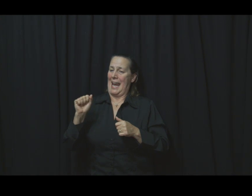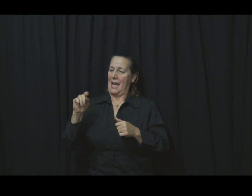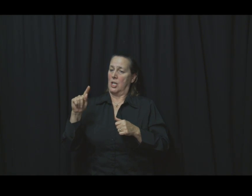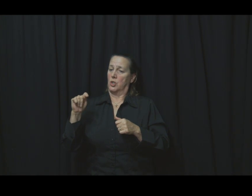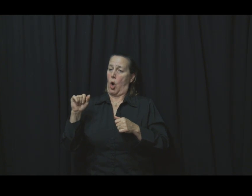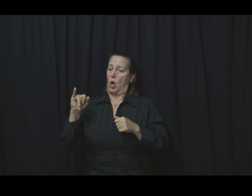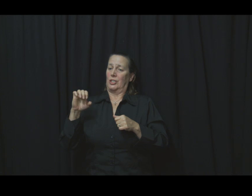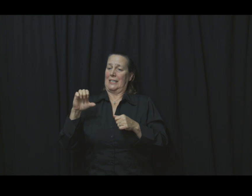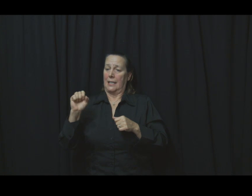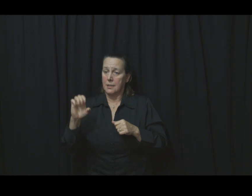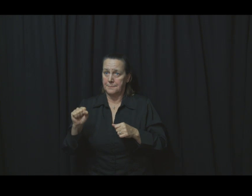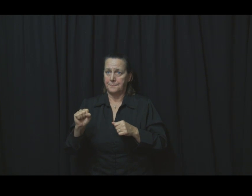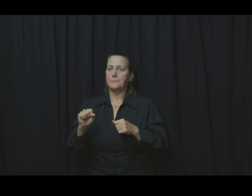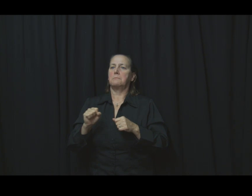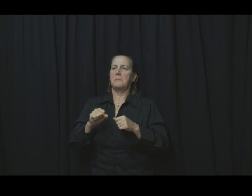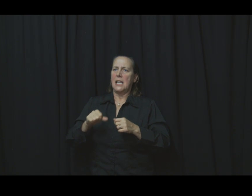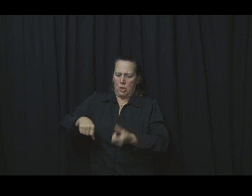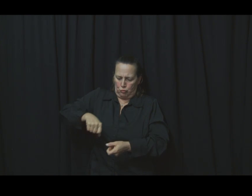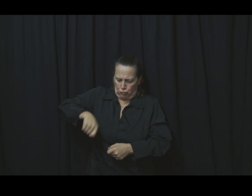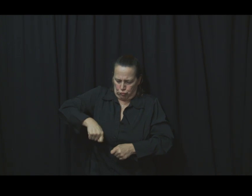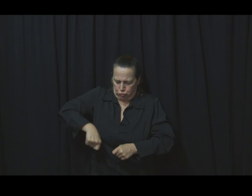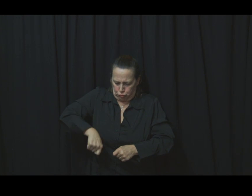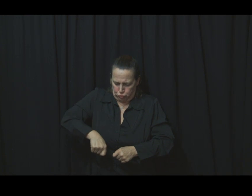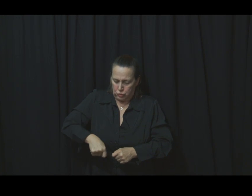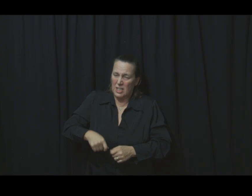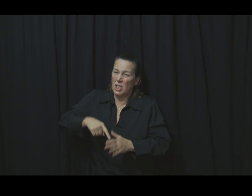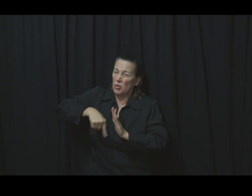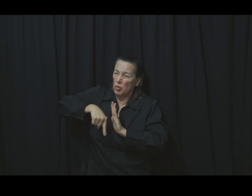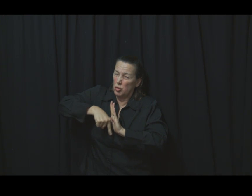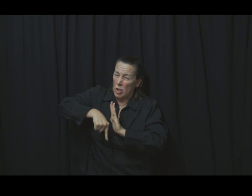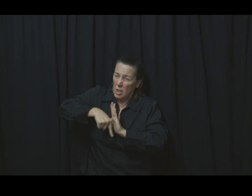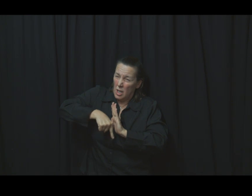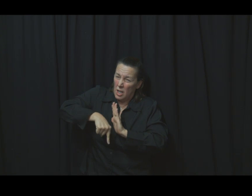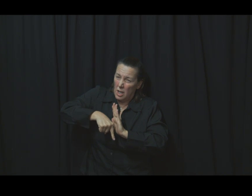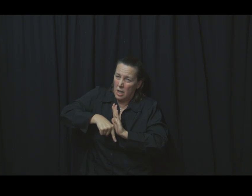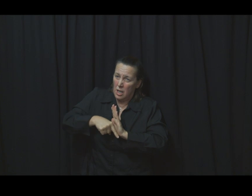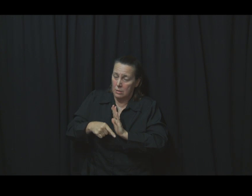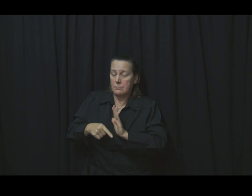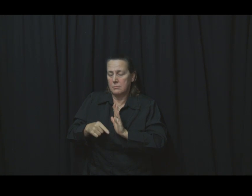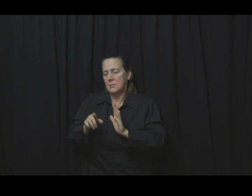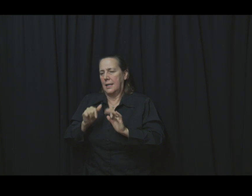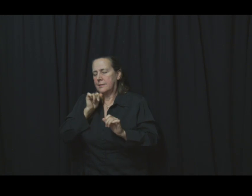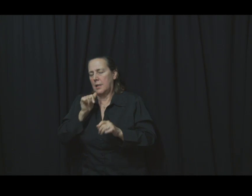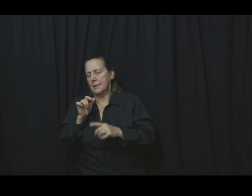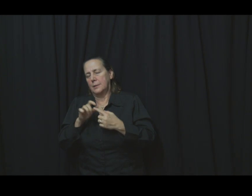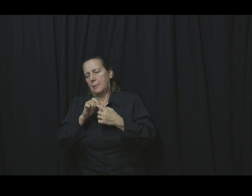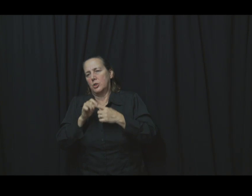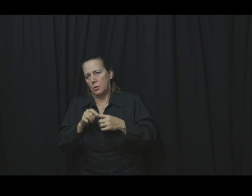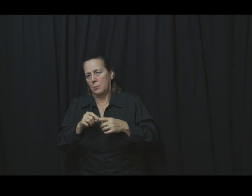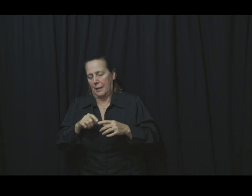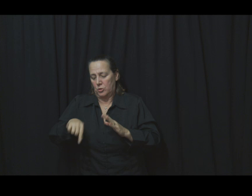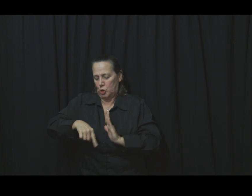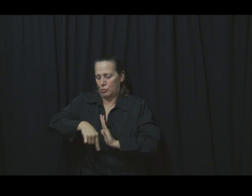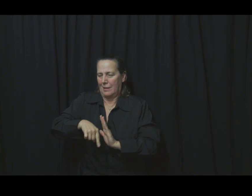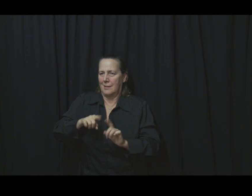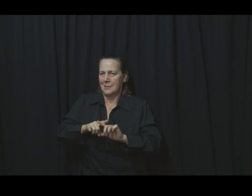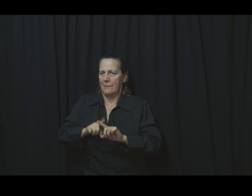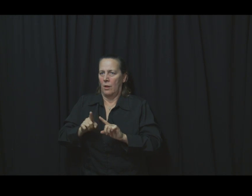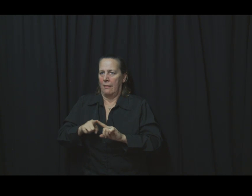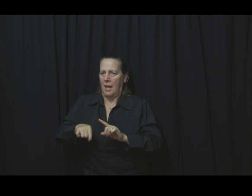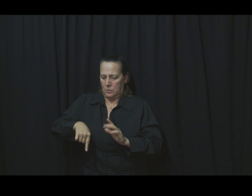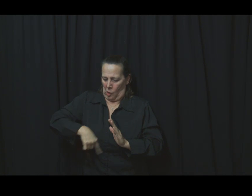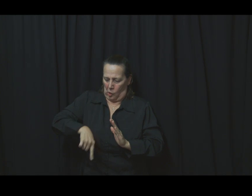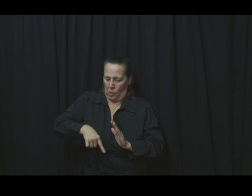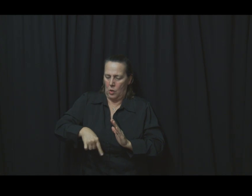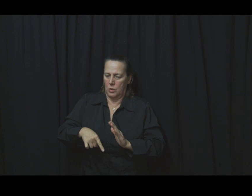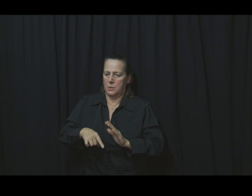with hollow drill bits. It's not that extraordinary. Many of you have probably done it yourselves, drilling other things, hole saws to put